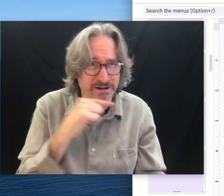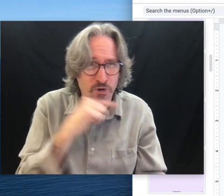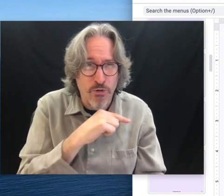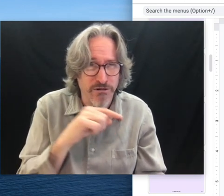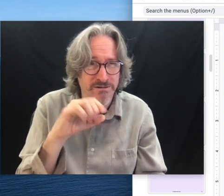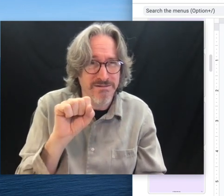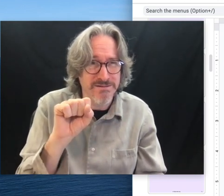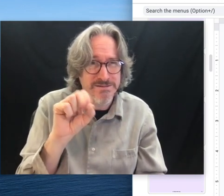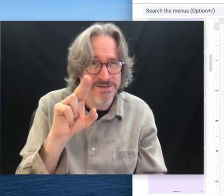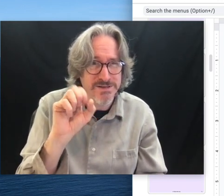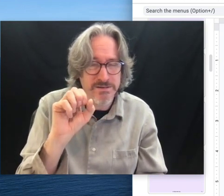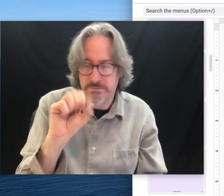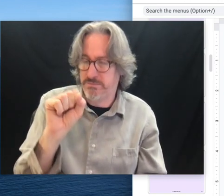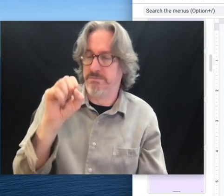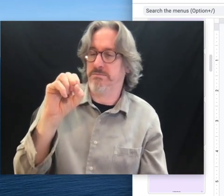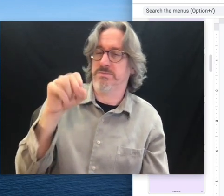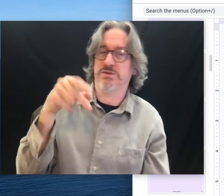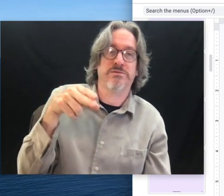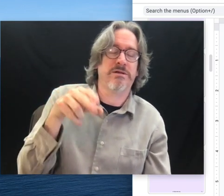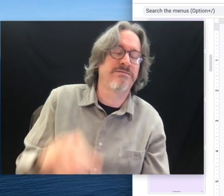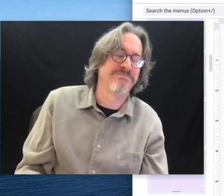Corn.